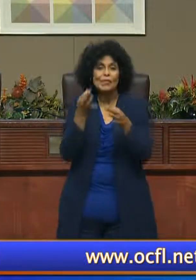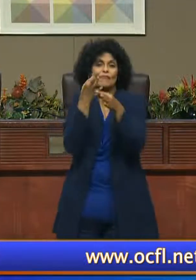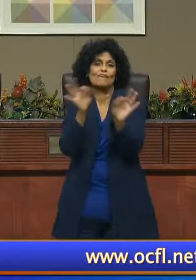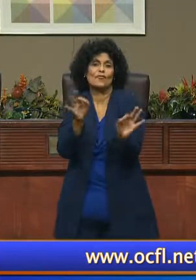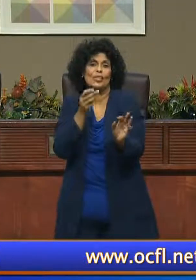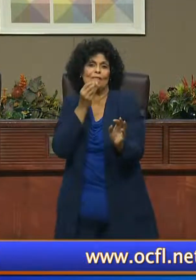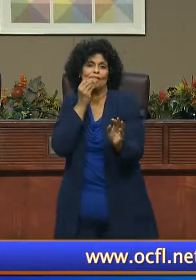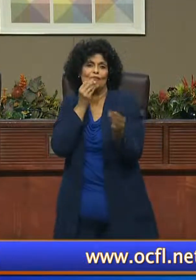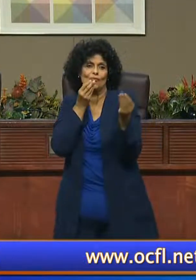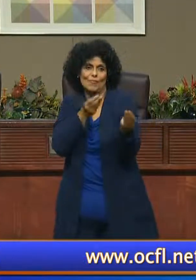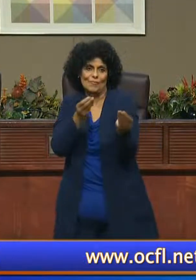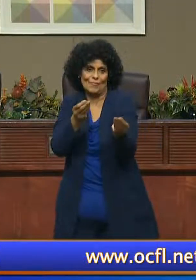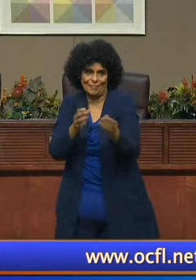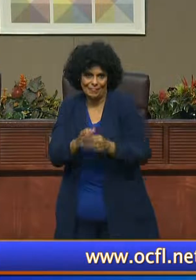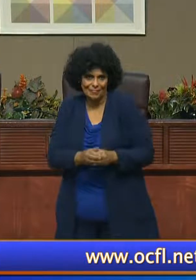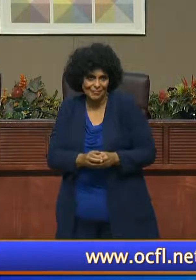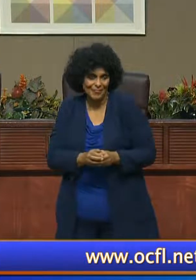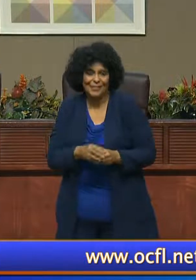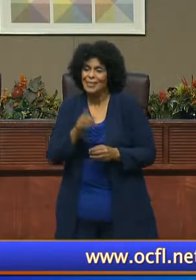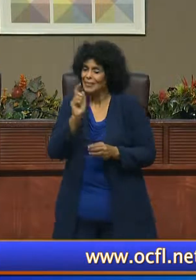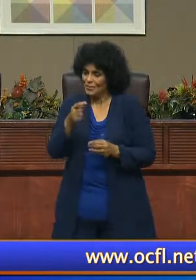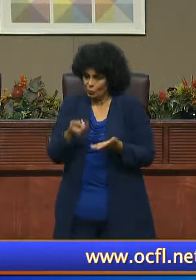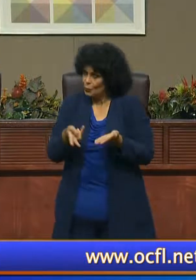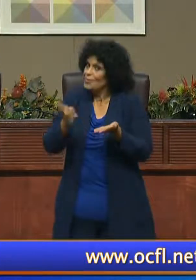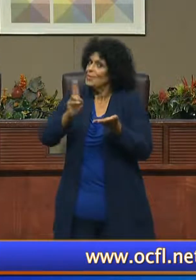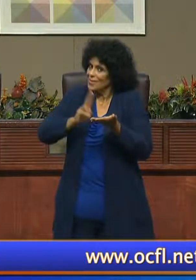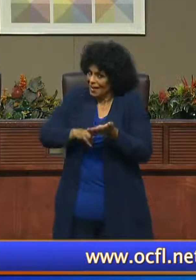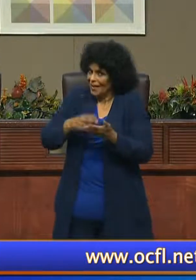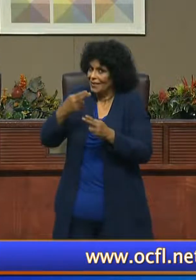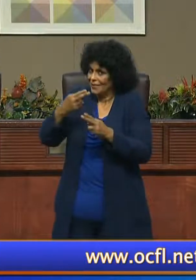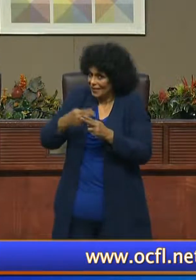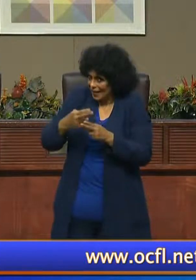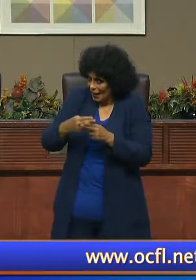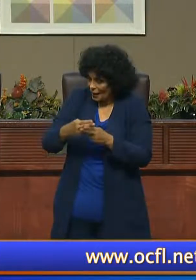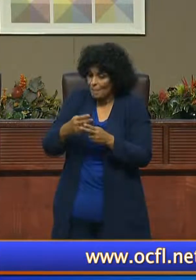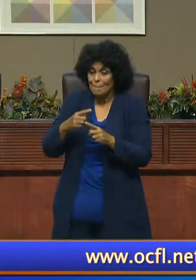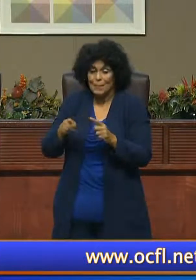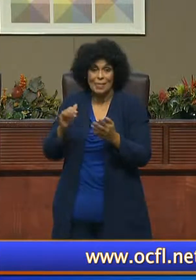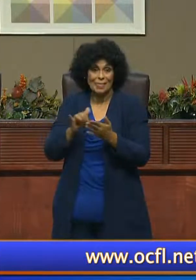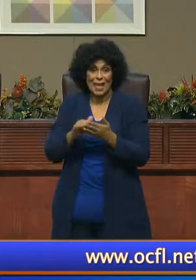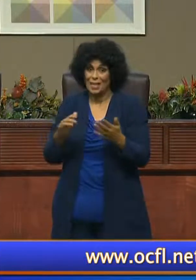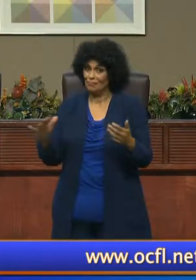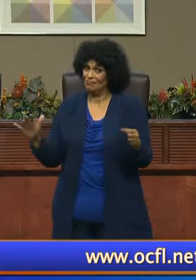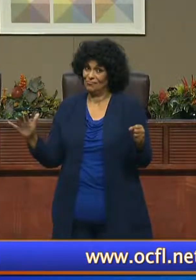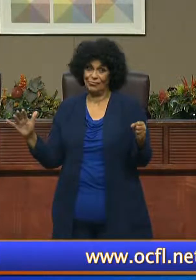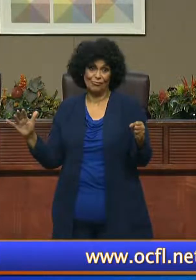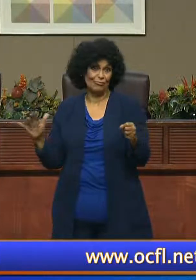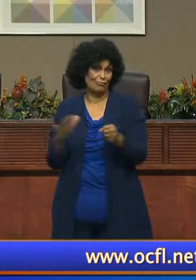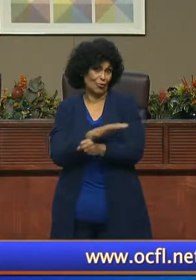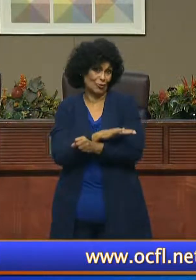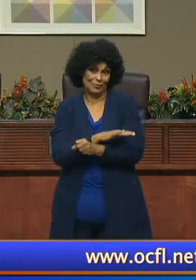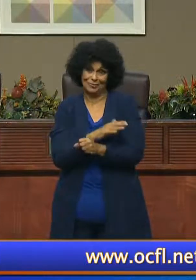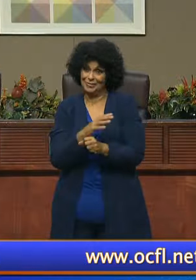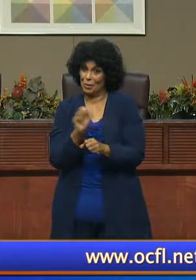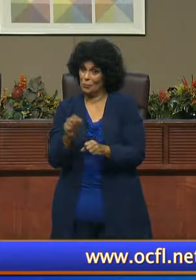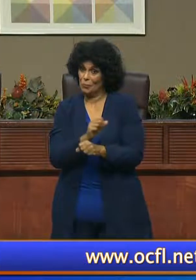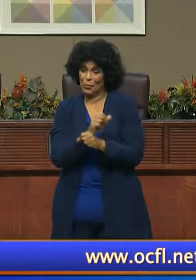tell you that all of the appointments are completely booked for that, but we'll be